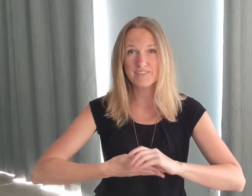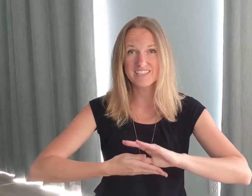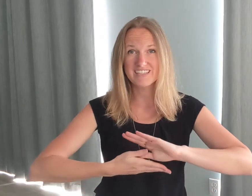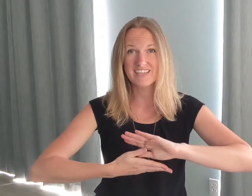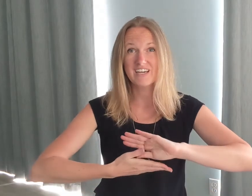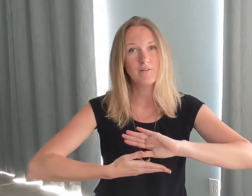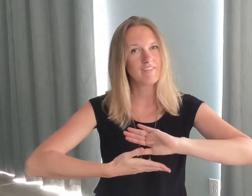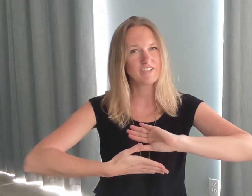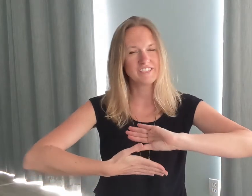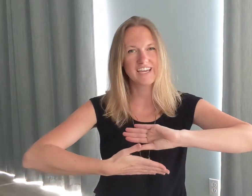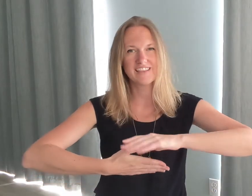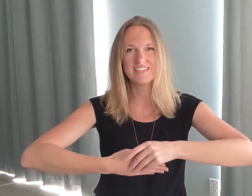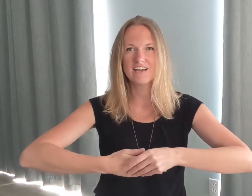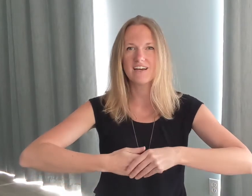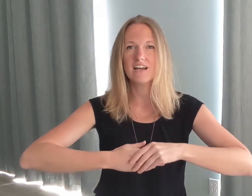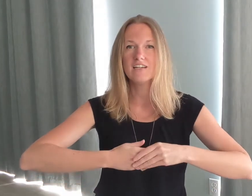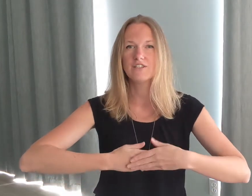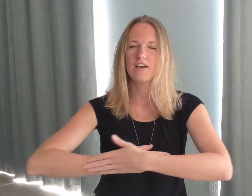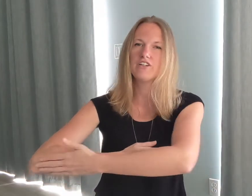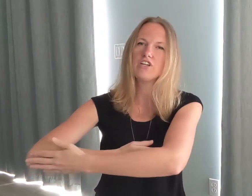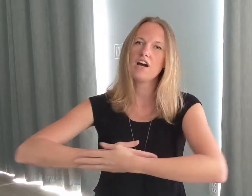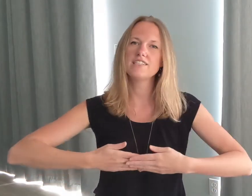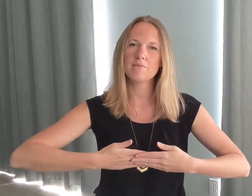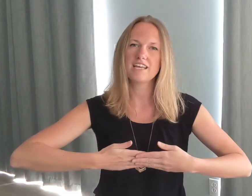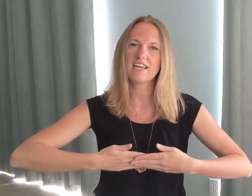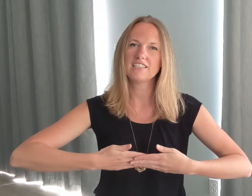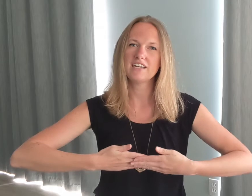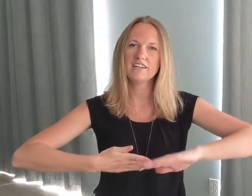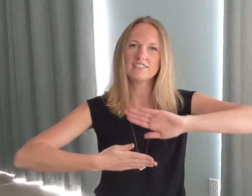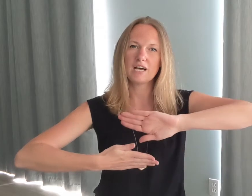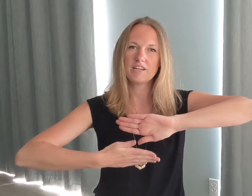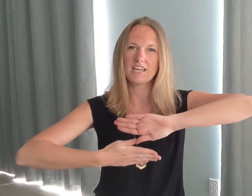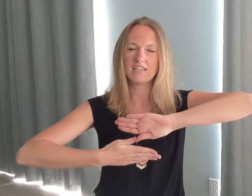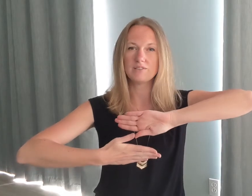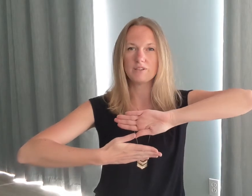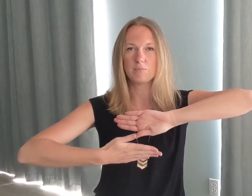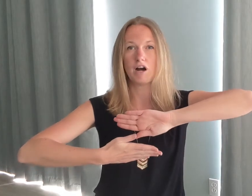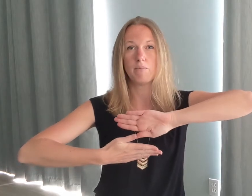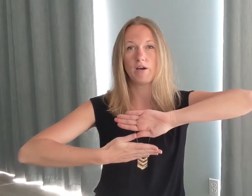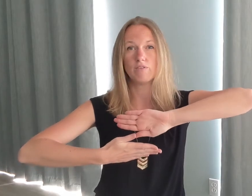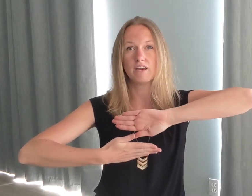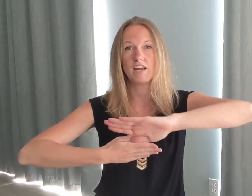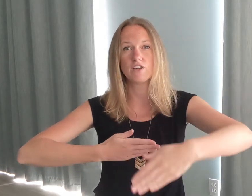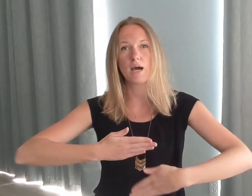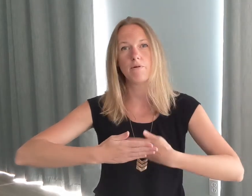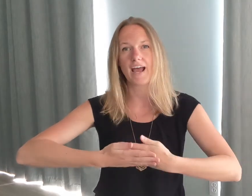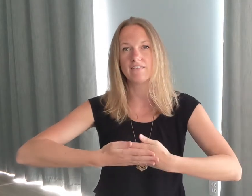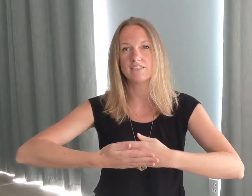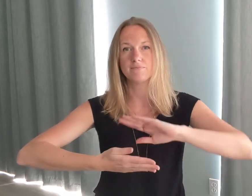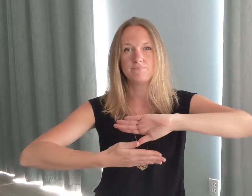previously. We haven't used it yet in this song. So you have your non-dominant hand here, your dominant hand with your palm out there, and you come around.